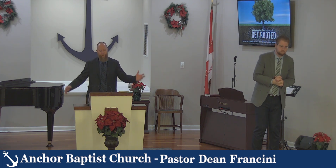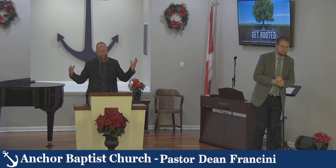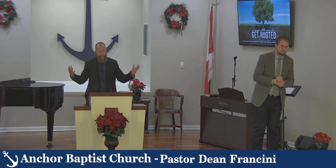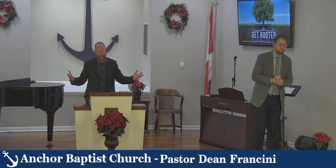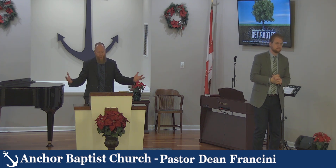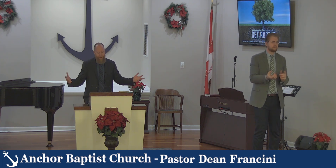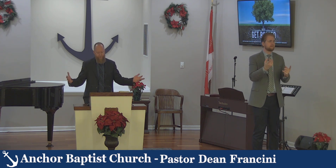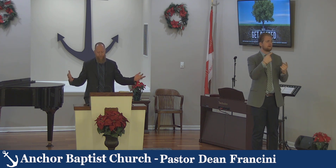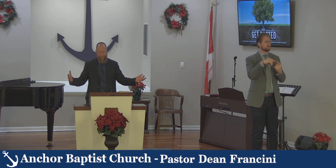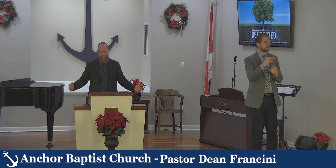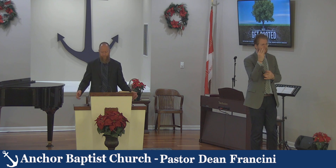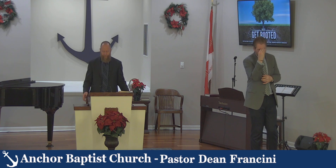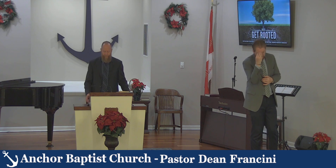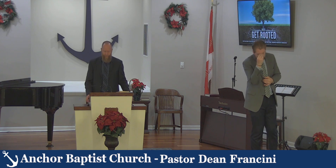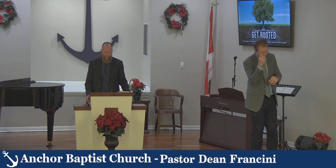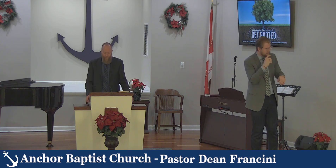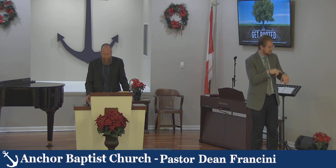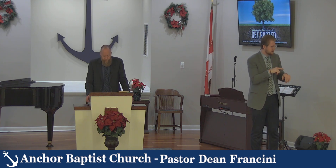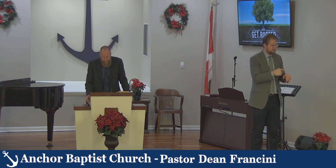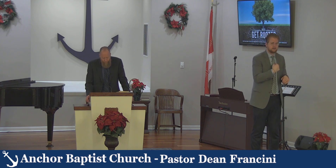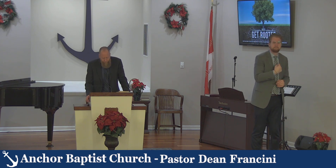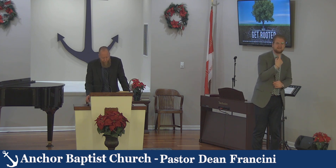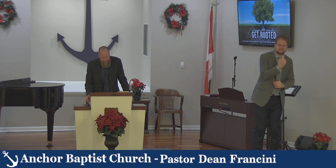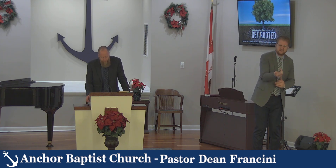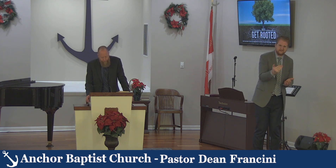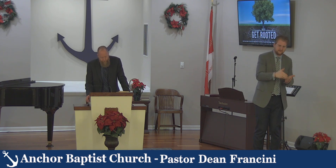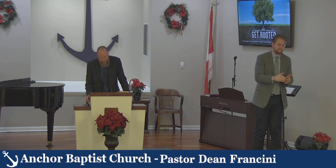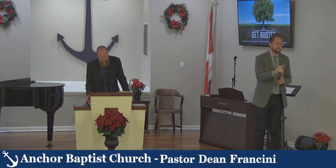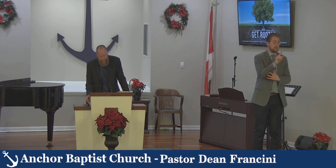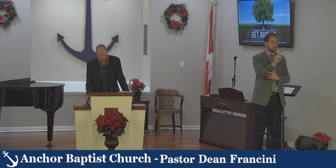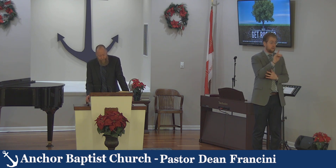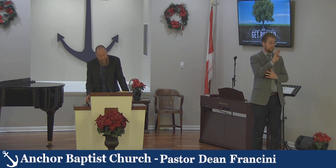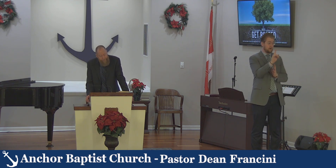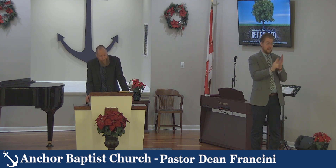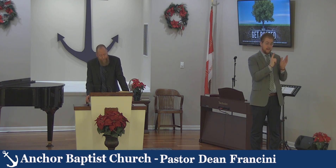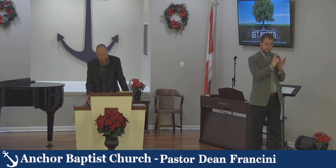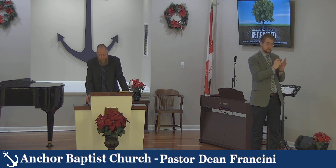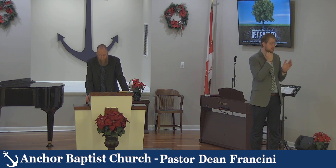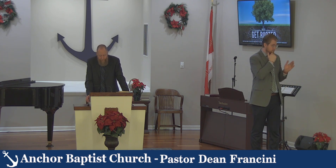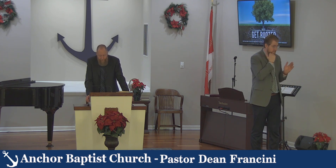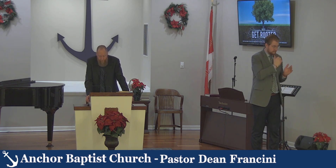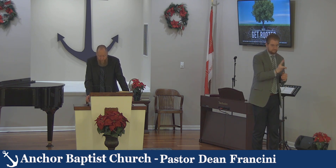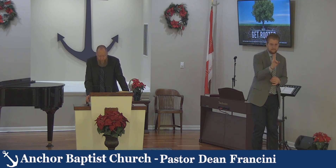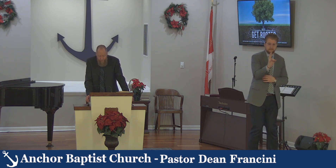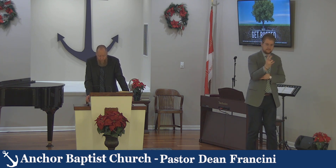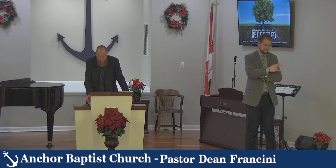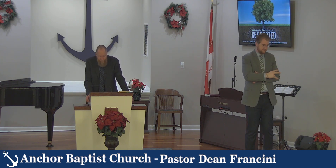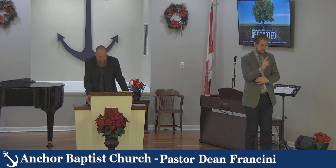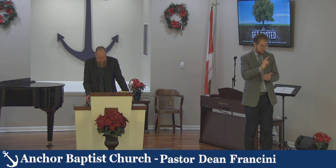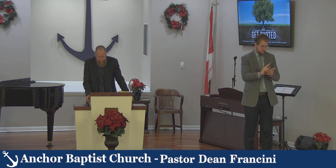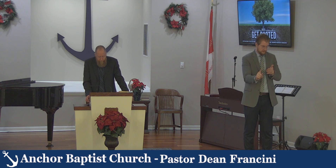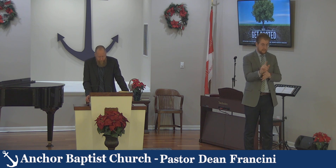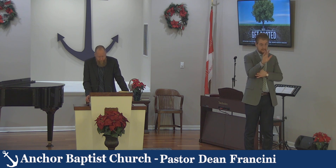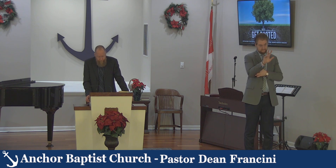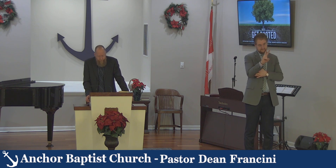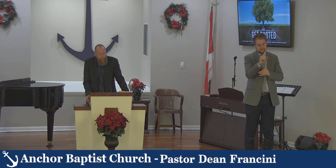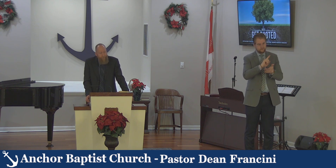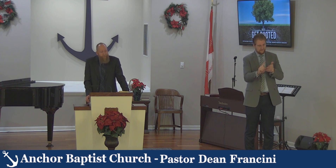So when you think about time, and I'm going to say it again, I know, but 24 hours in a day, 7 days in a week, 52 weeks in a